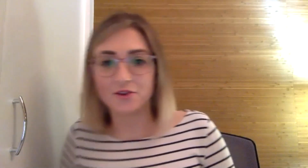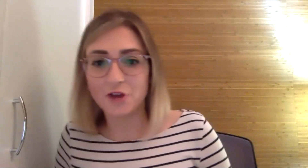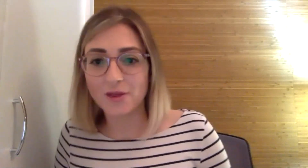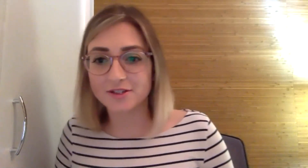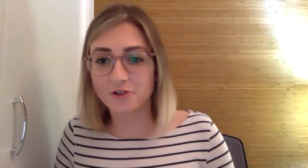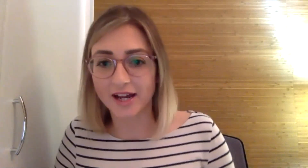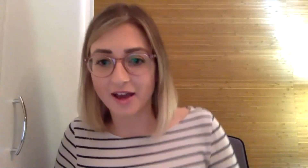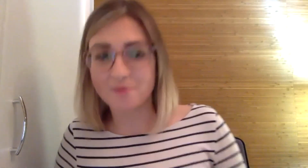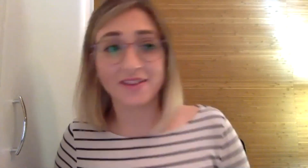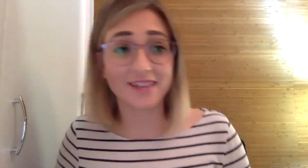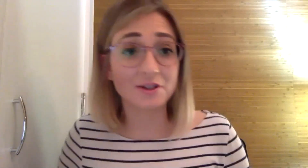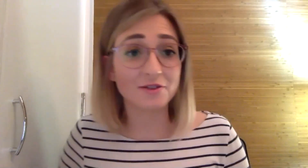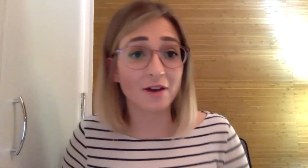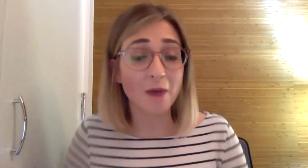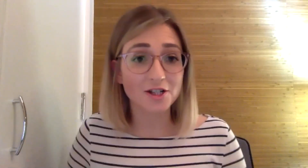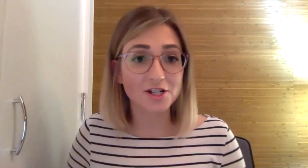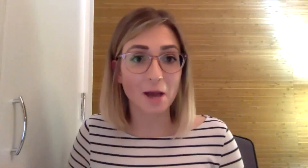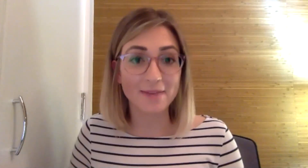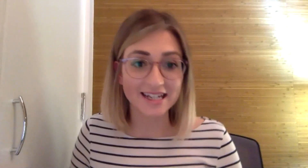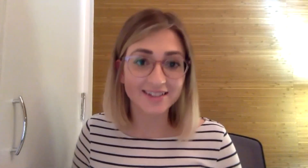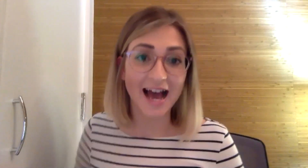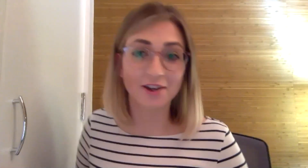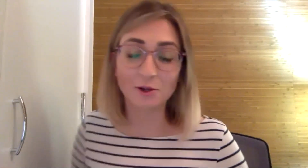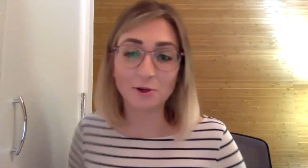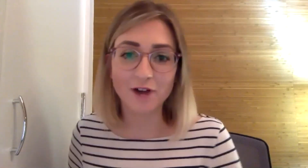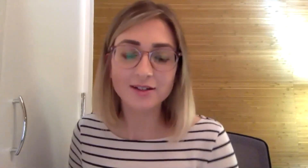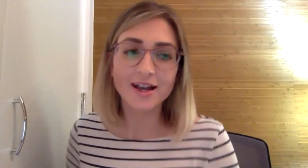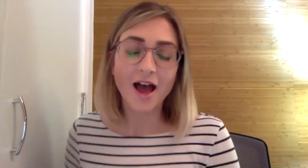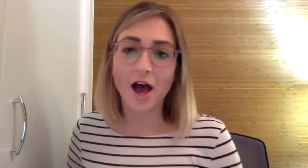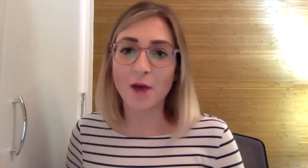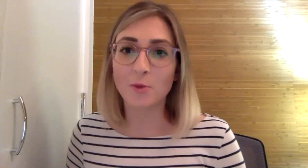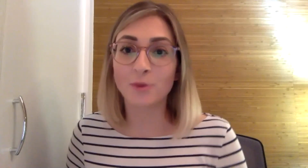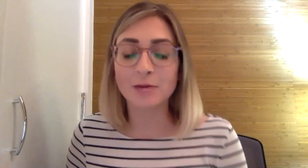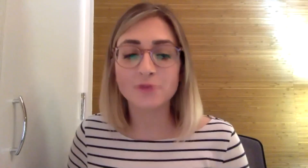No, that's great. Thank you very much, Amina, Anne and Laura. We will now move on